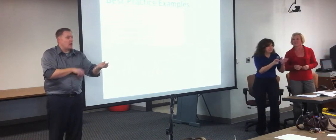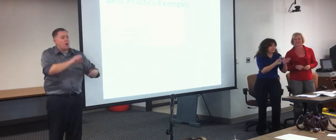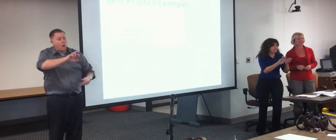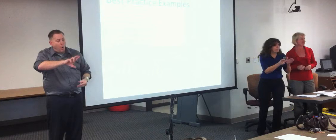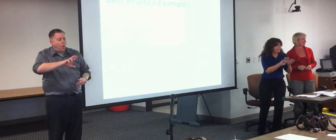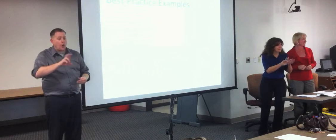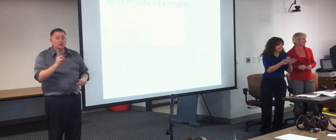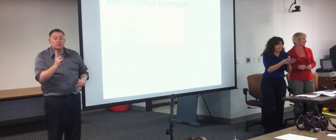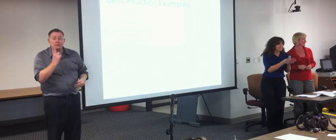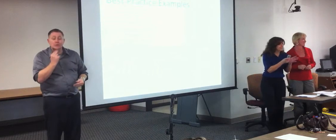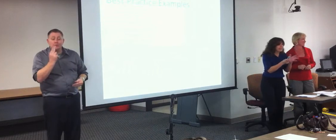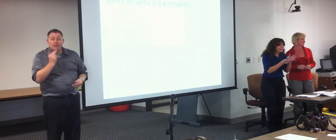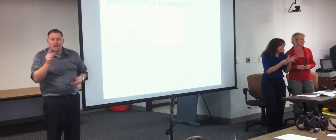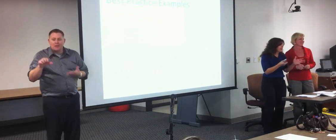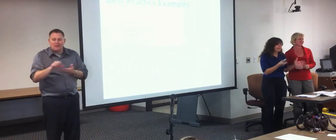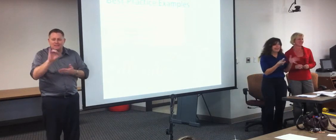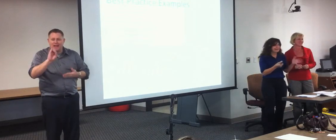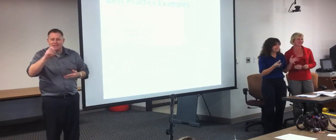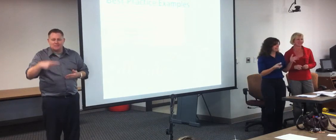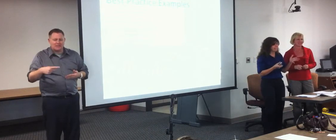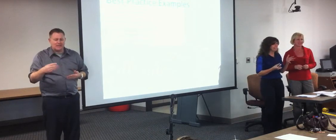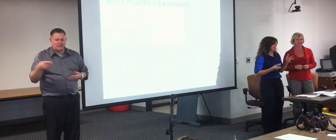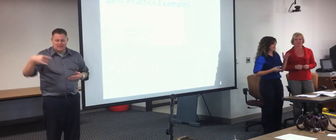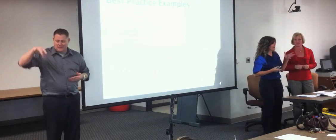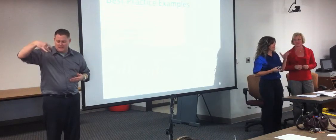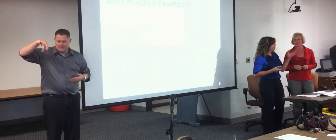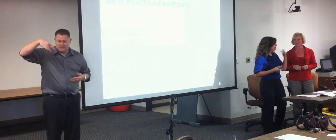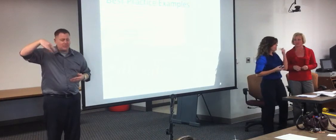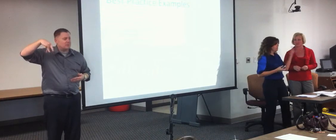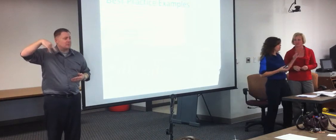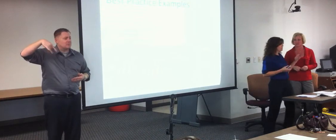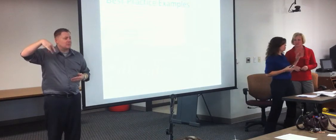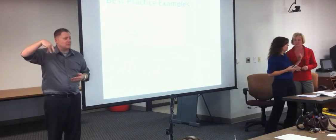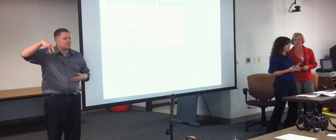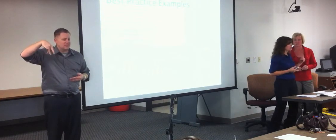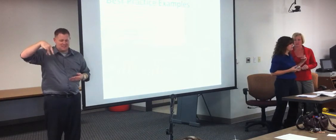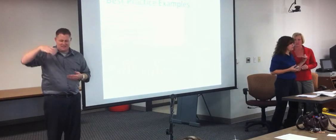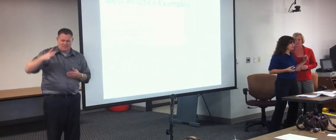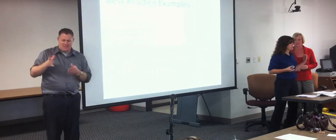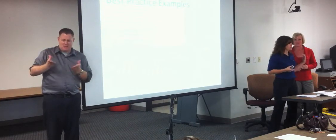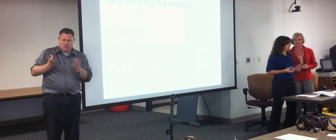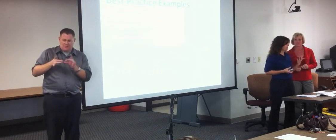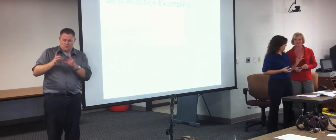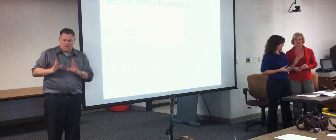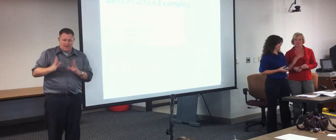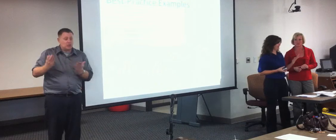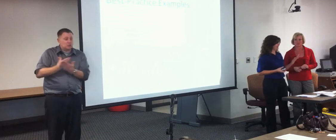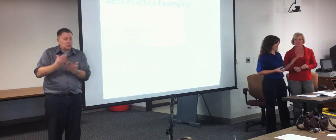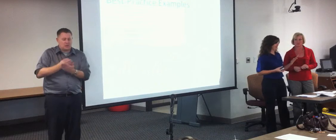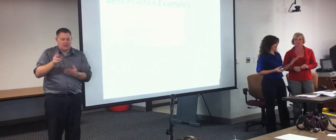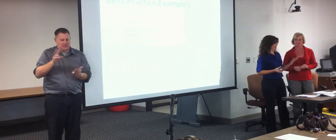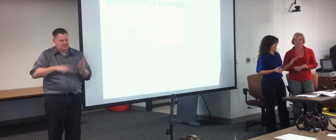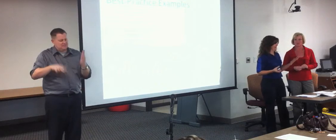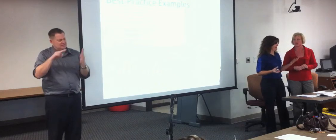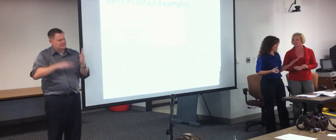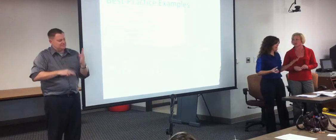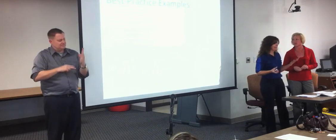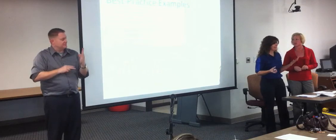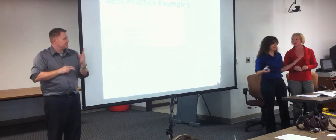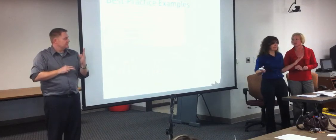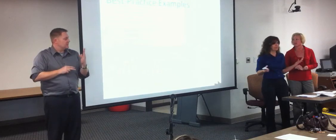or a 2-page ISP that, maybe the service coordinator is new to the person, they're looking at it going.